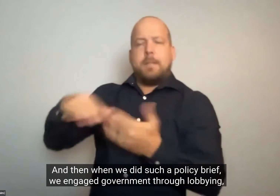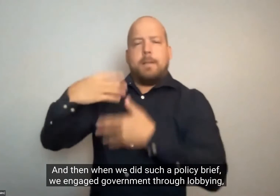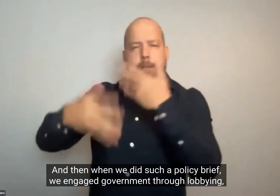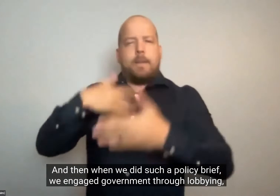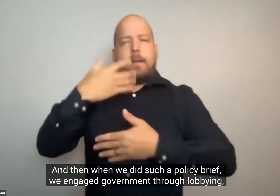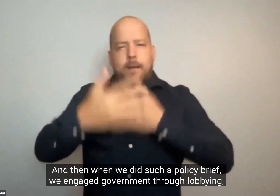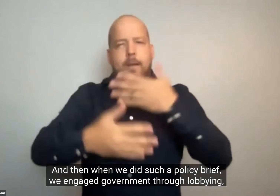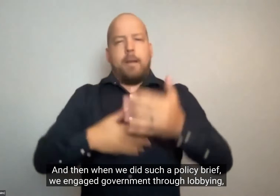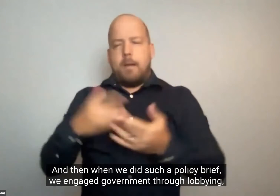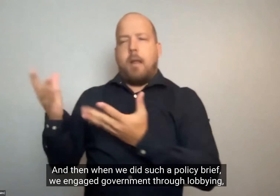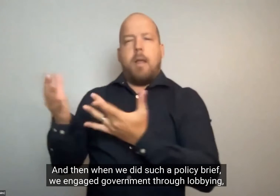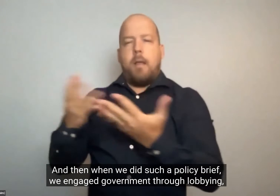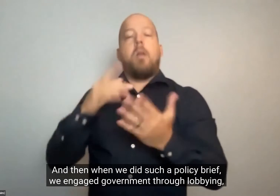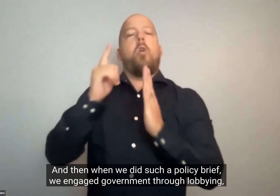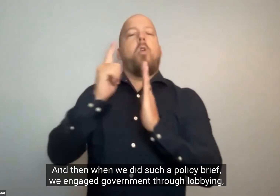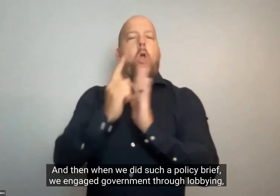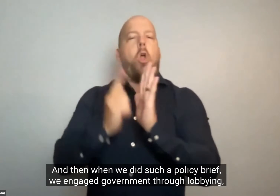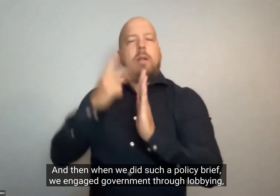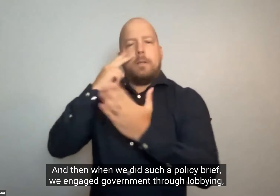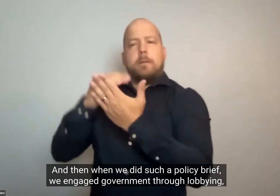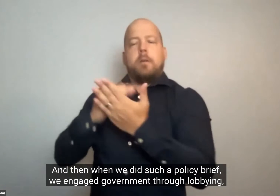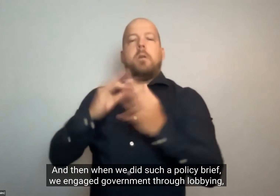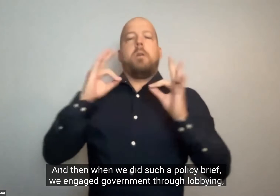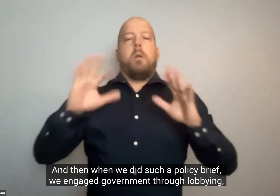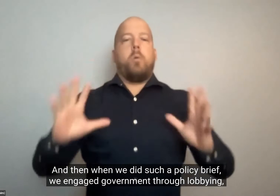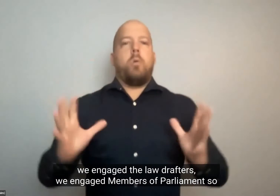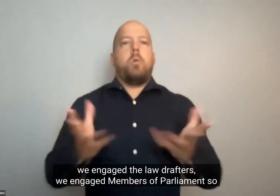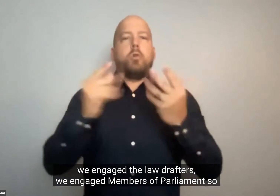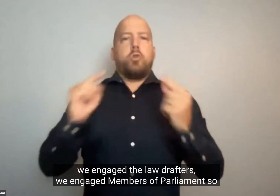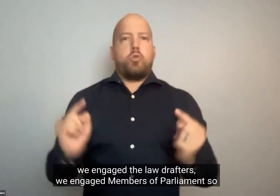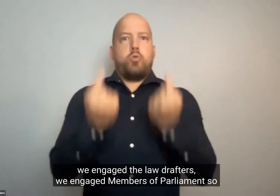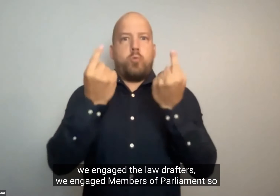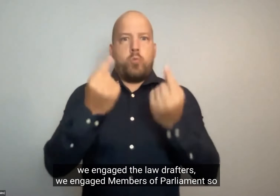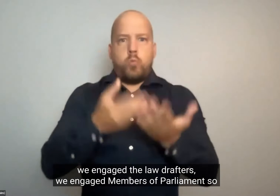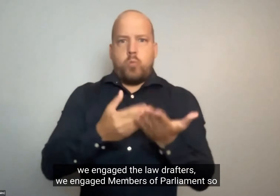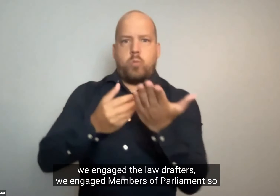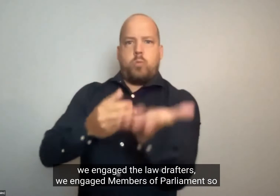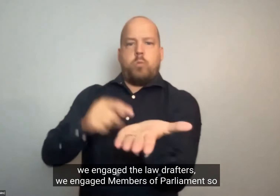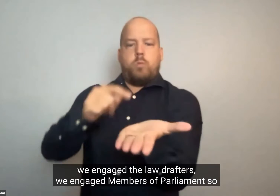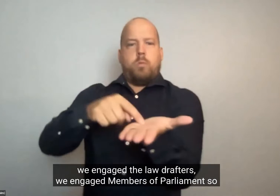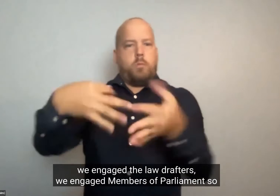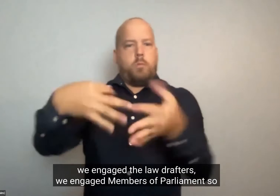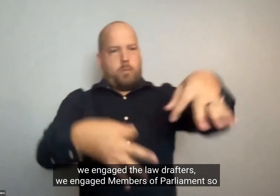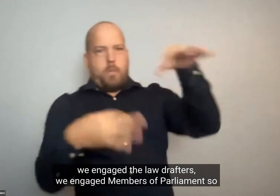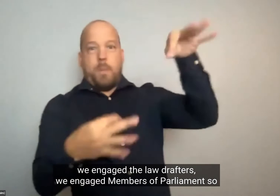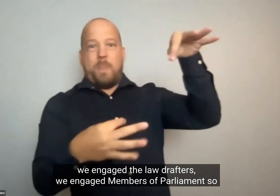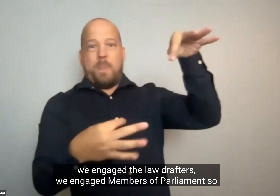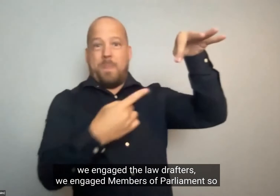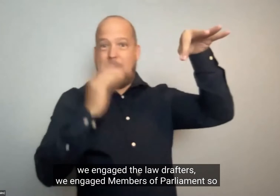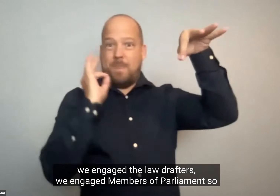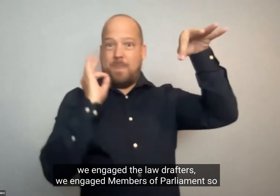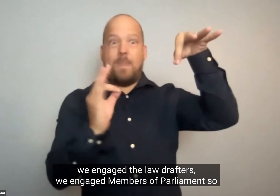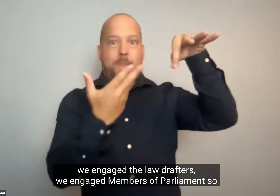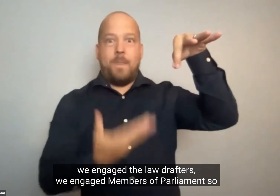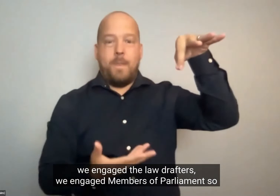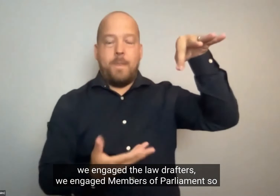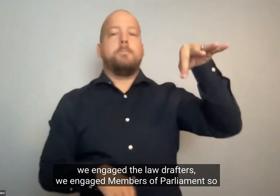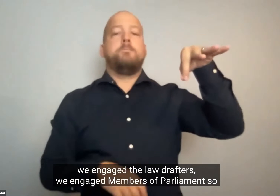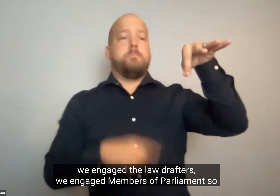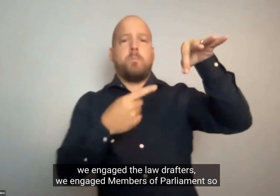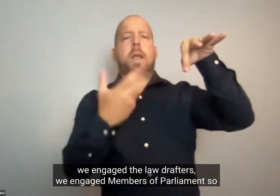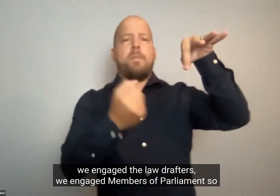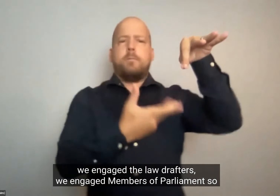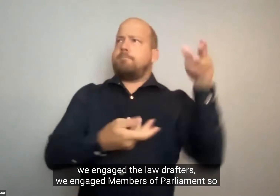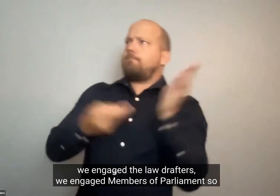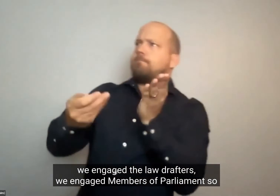brief, we engaged government through lobbying. We engaged the law drafters. We engaged members